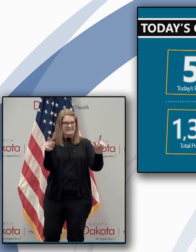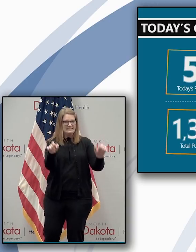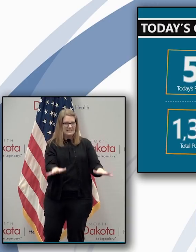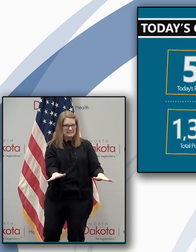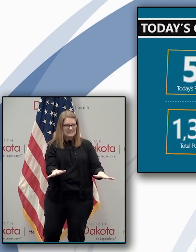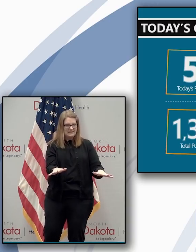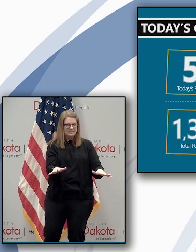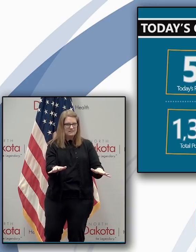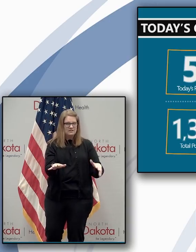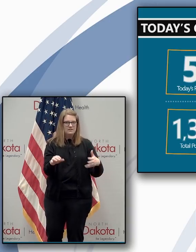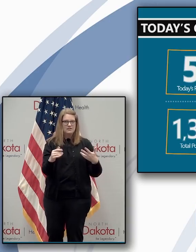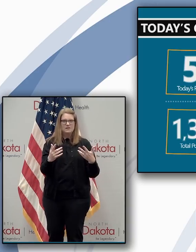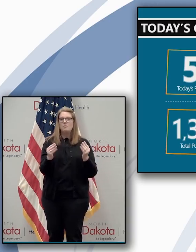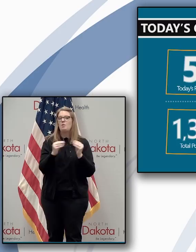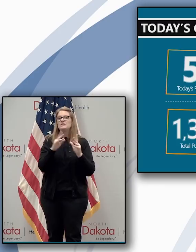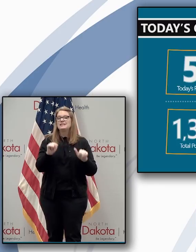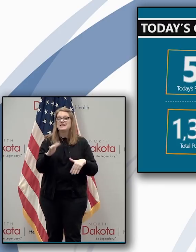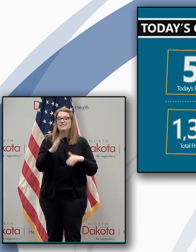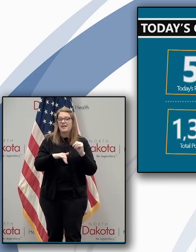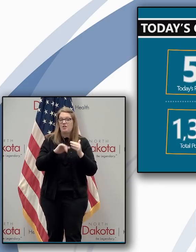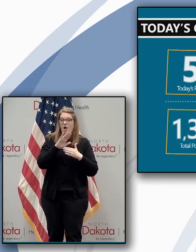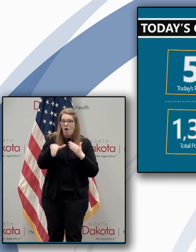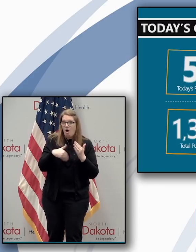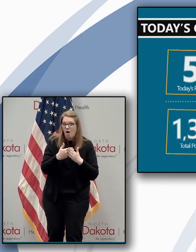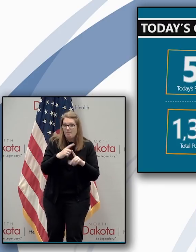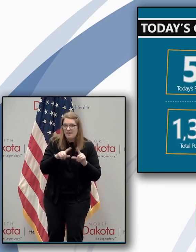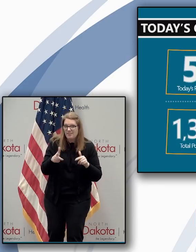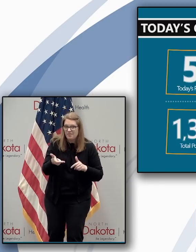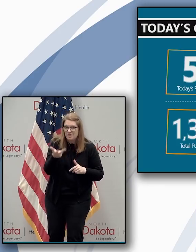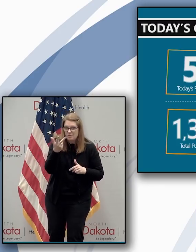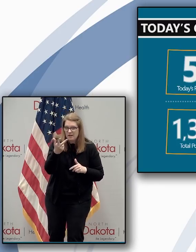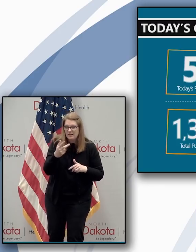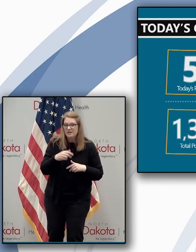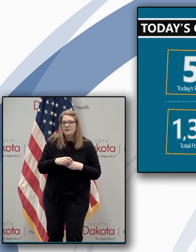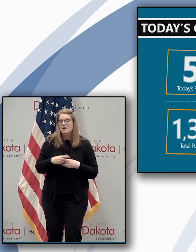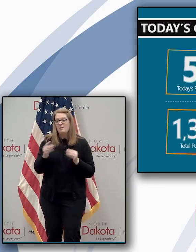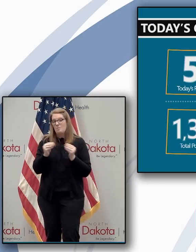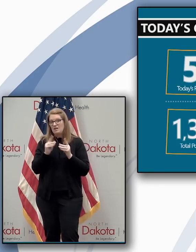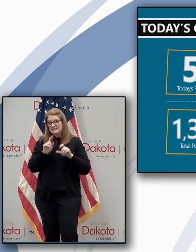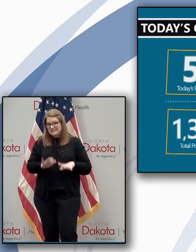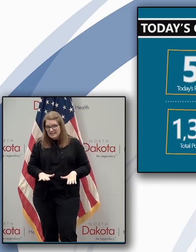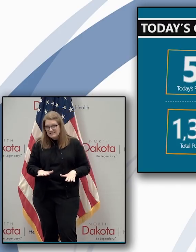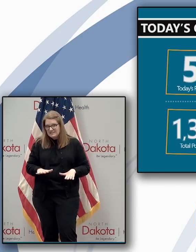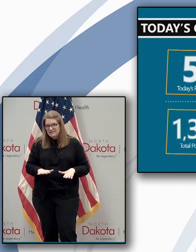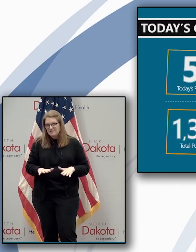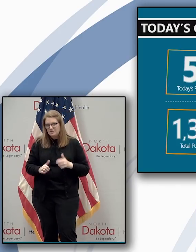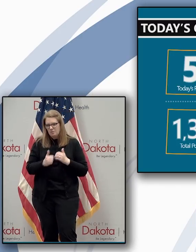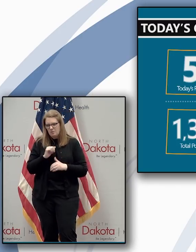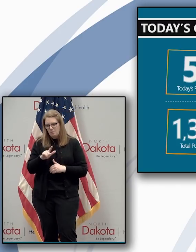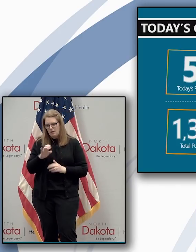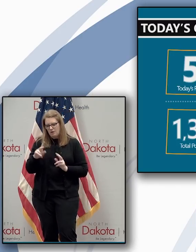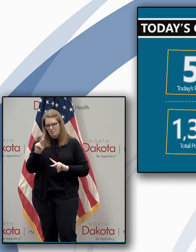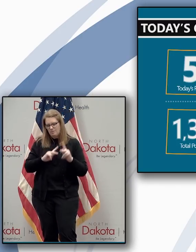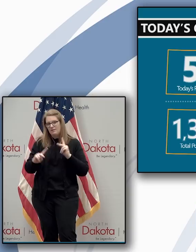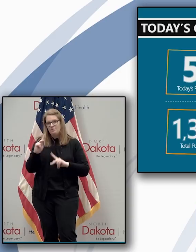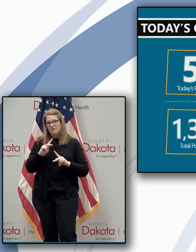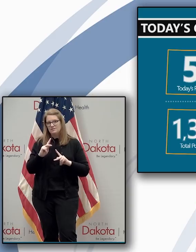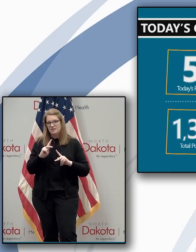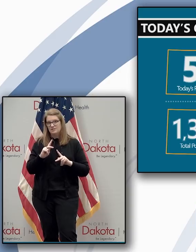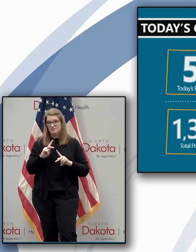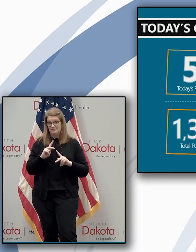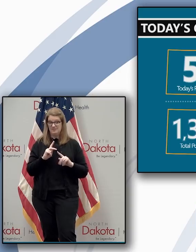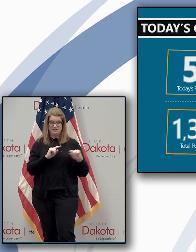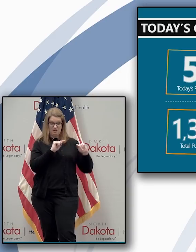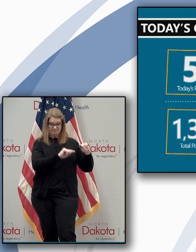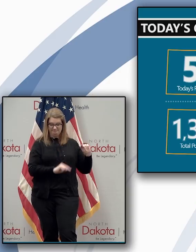all but 3 of the states, more testing than all of our neighbors, sometimes by a substantial amount on a per capita, then that gives us a better